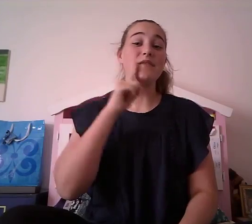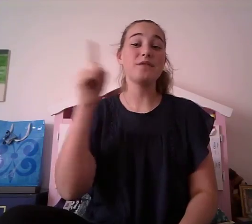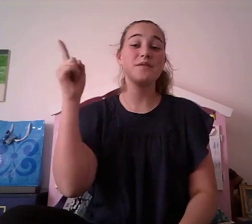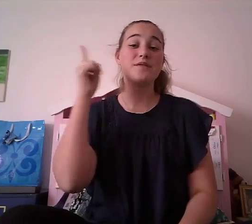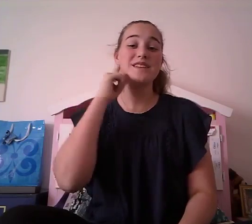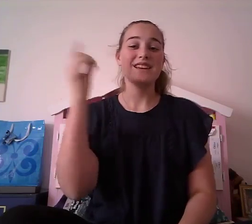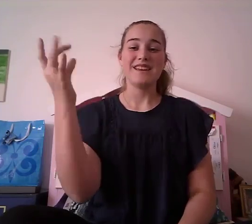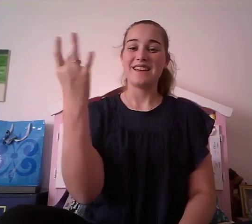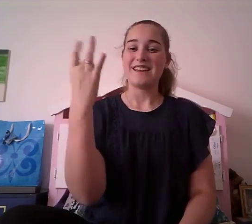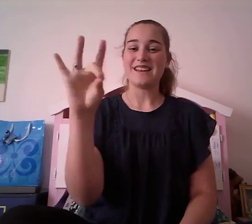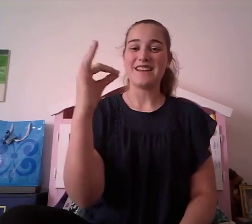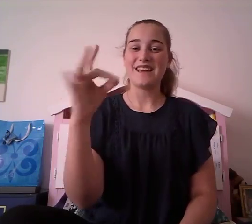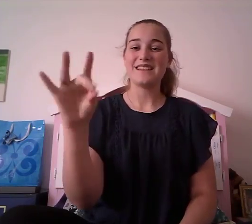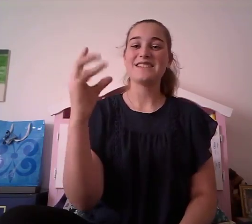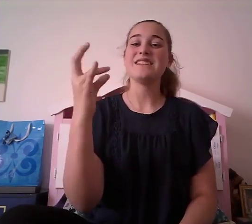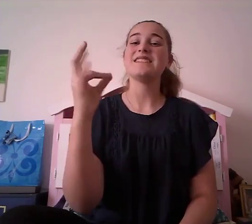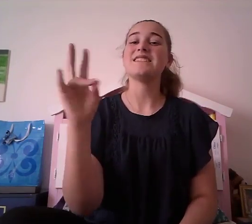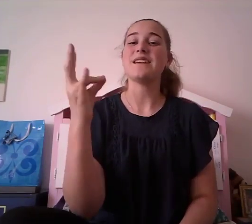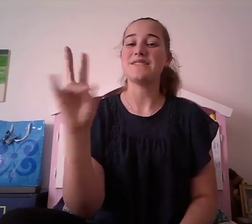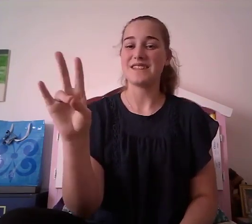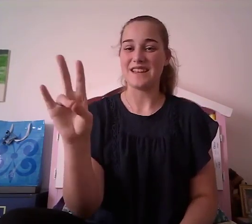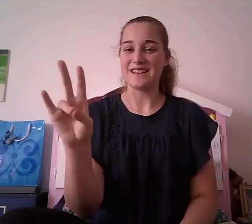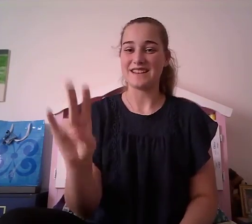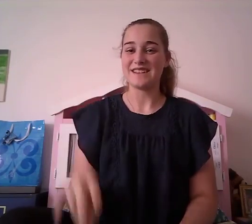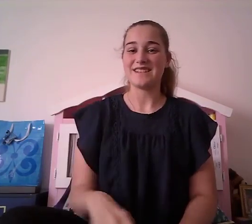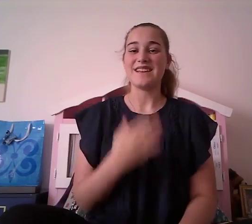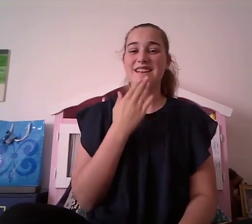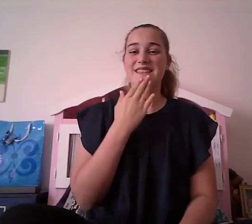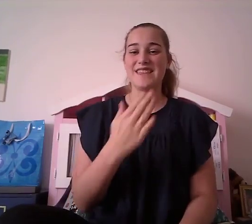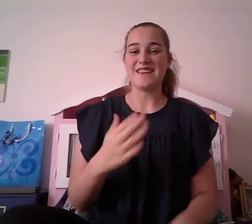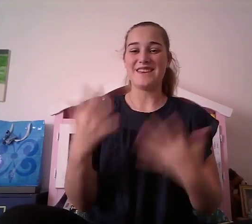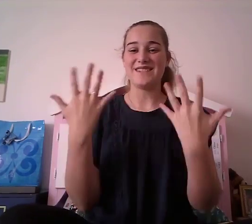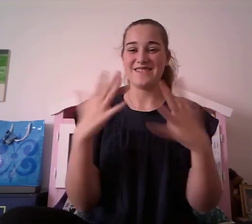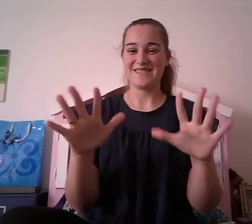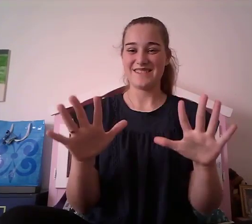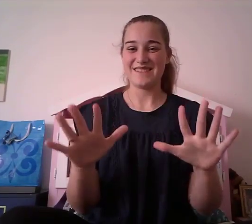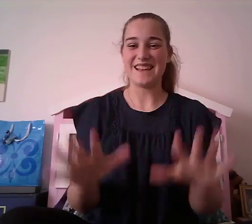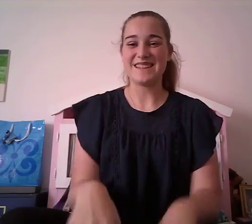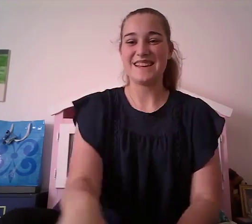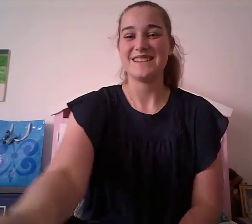deaf in 1817. Thank you. That's it.